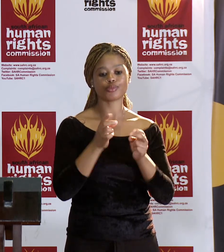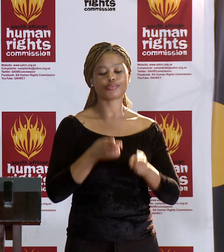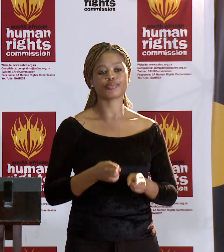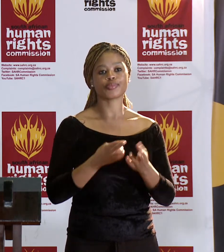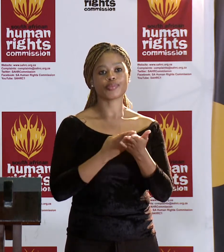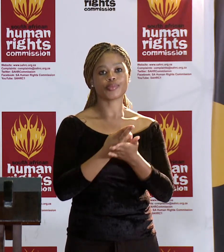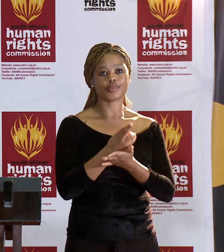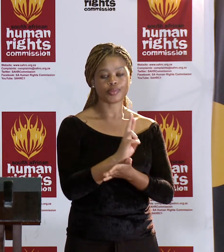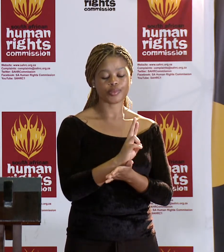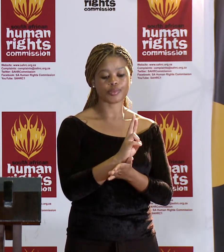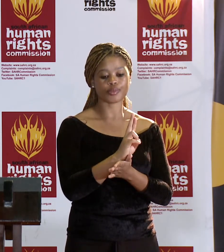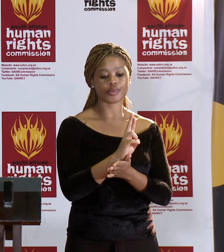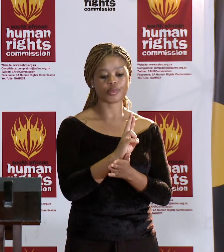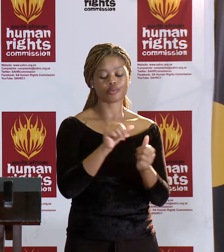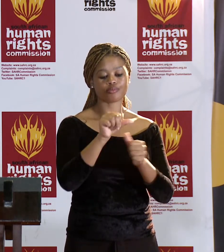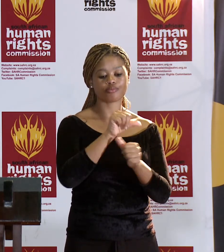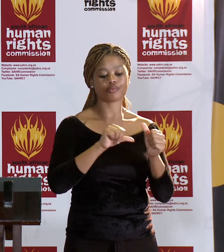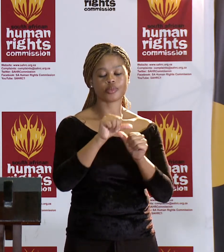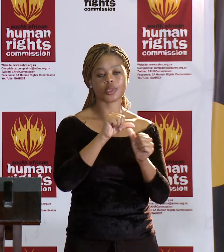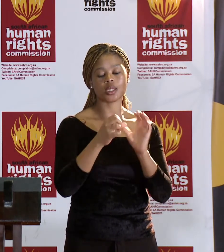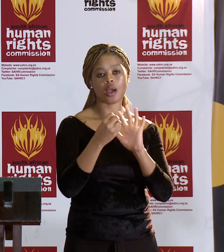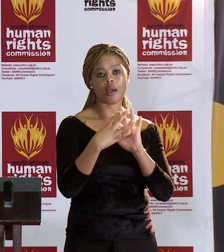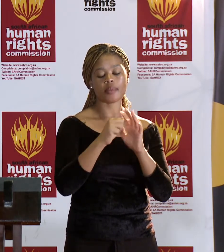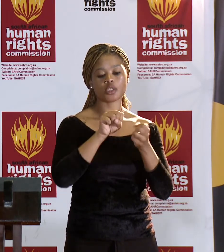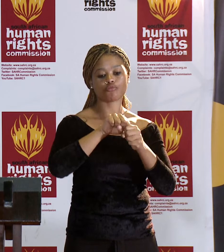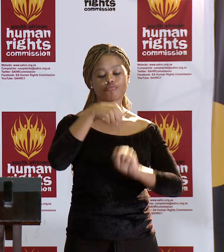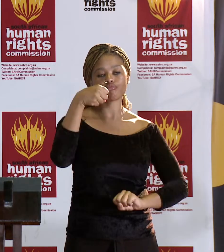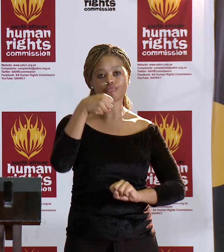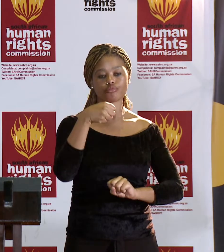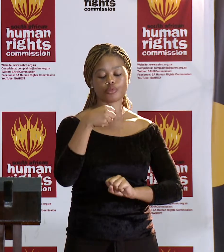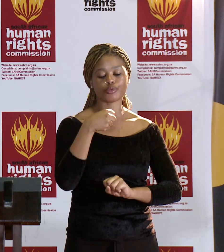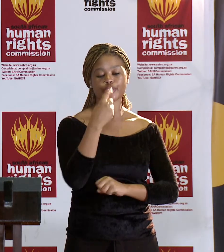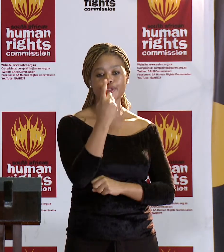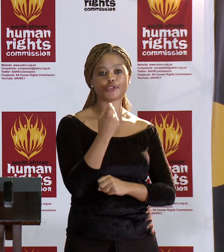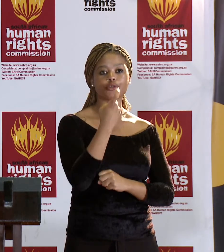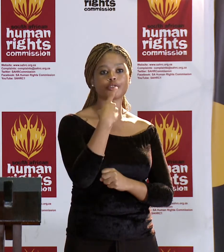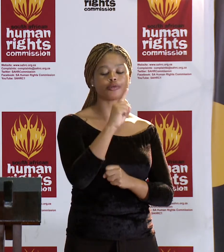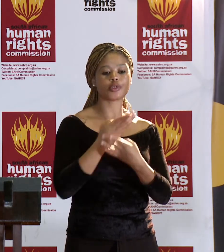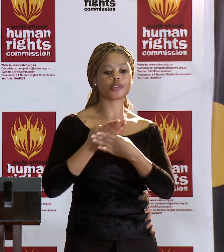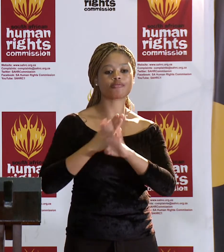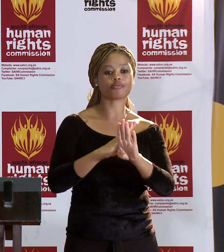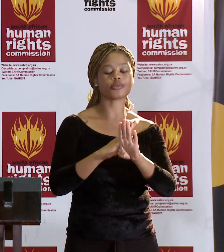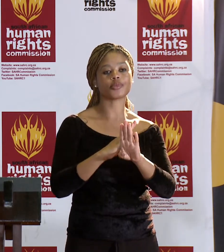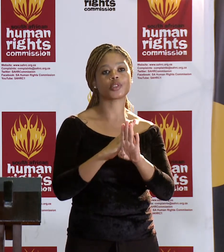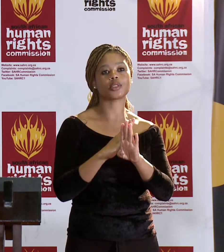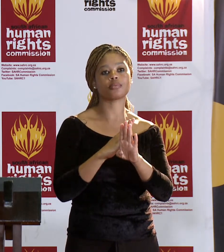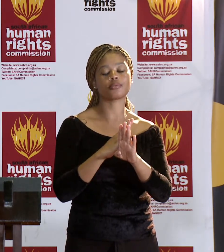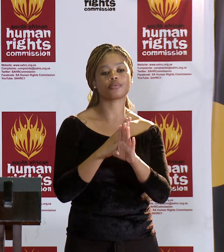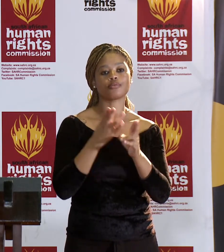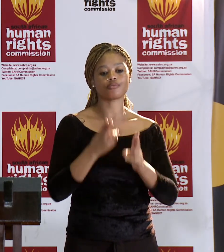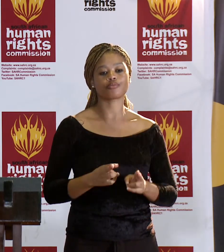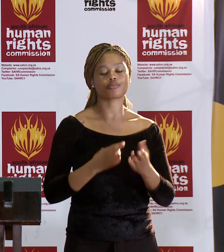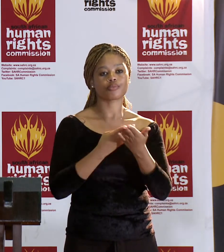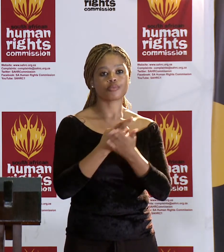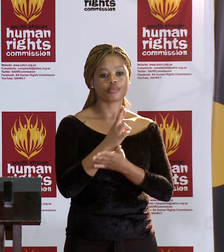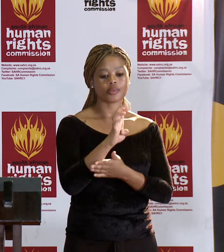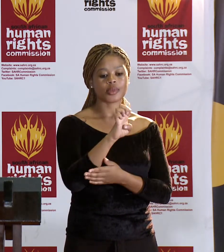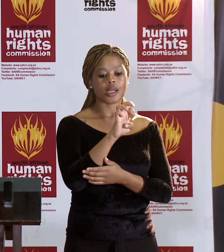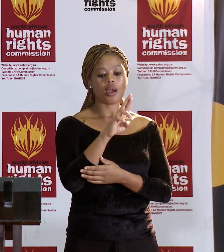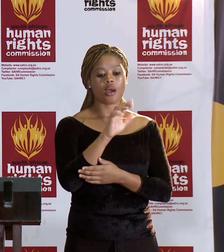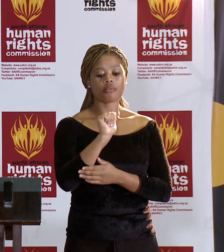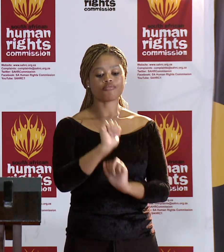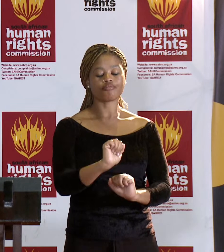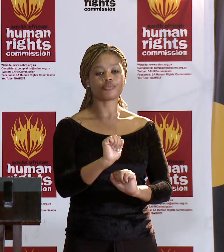Rights Commission Social Media Charter, a call to action defending human rights in the era of social